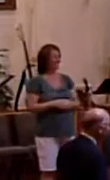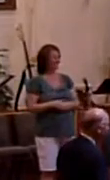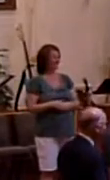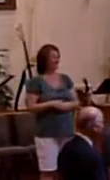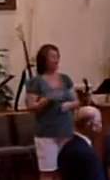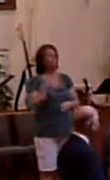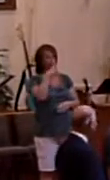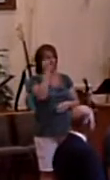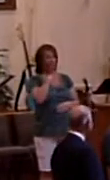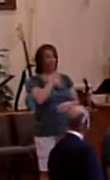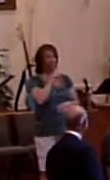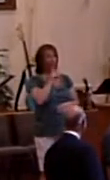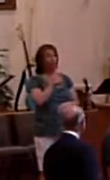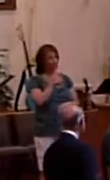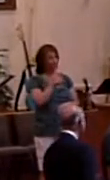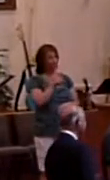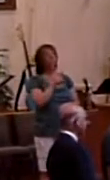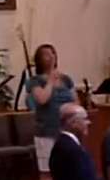because